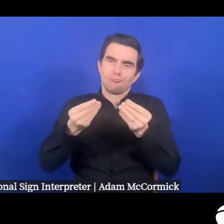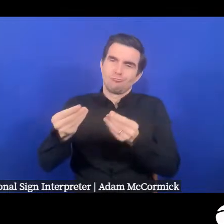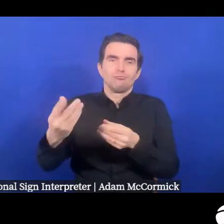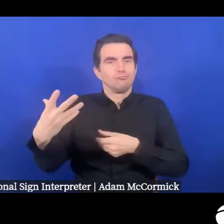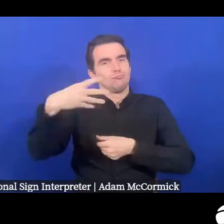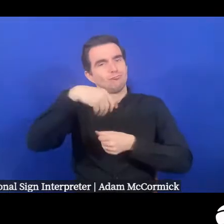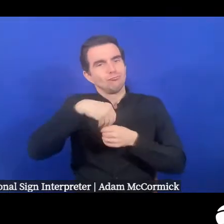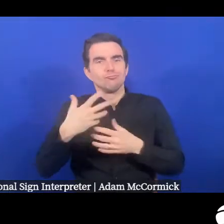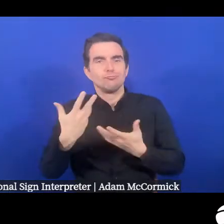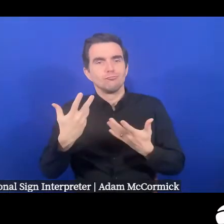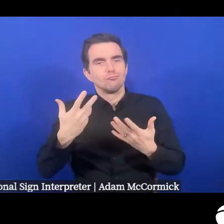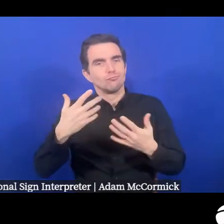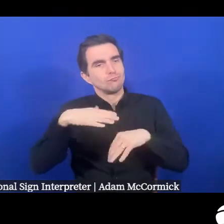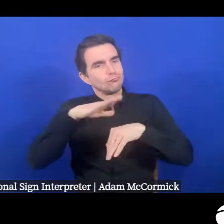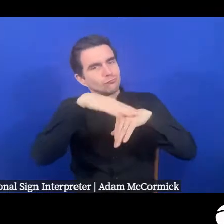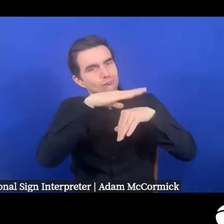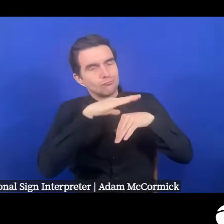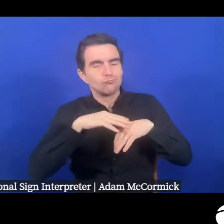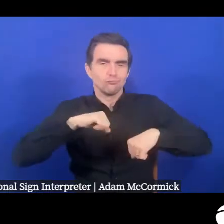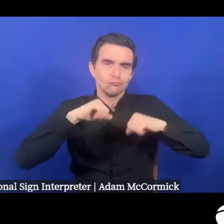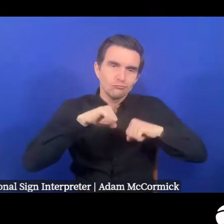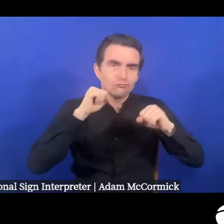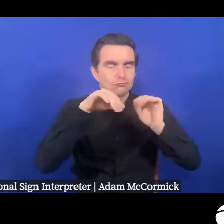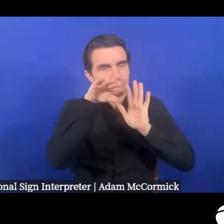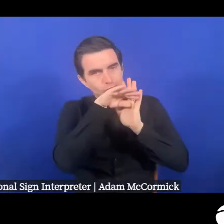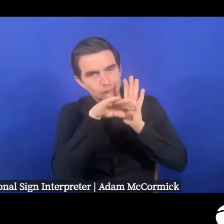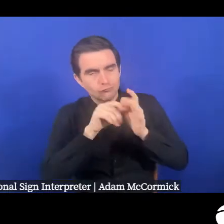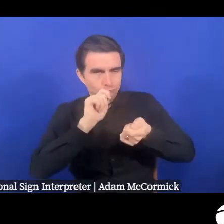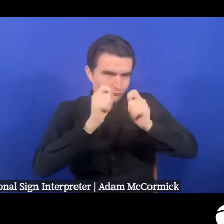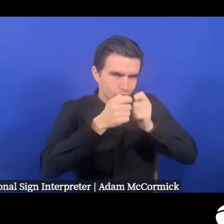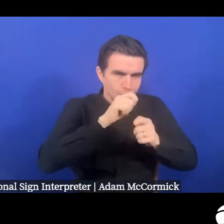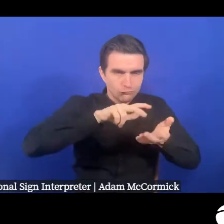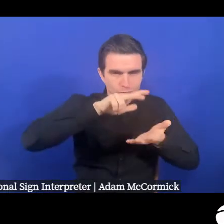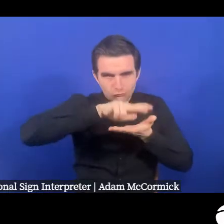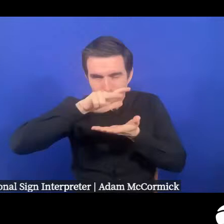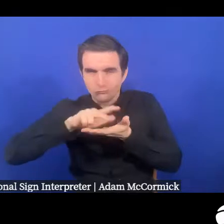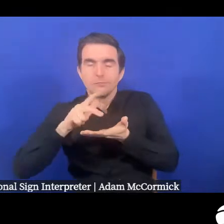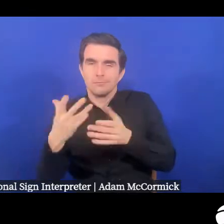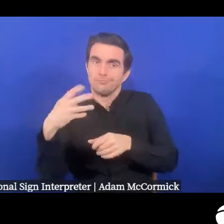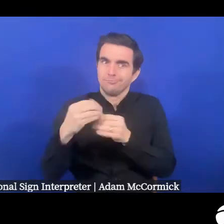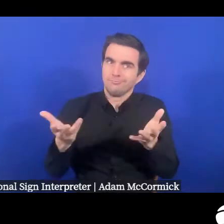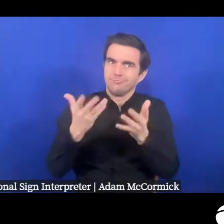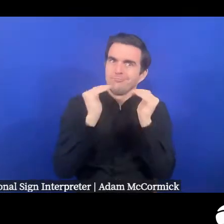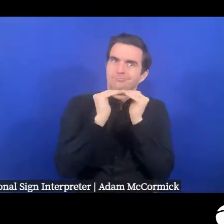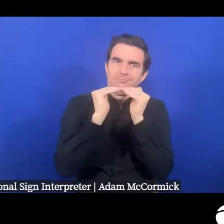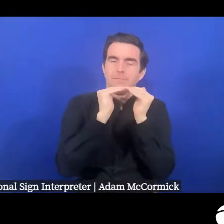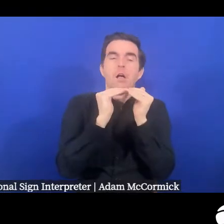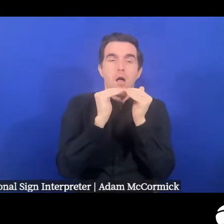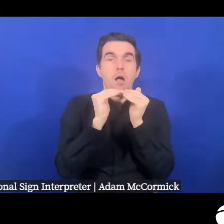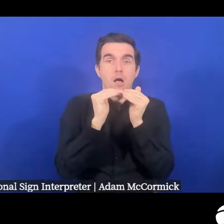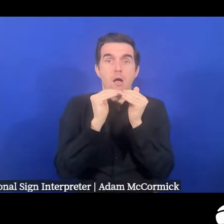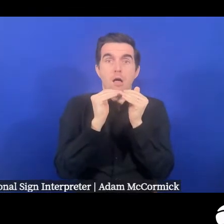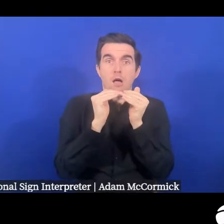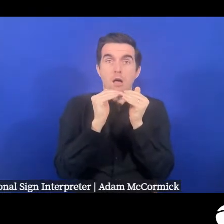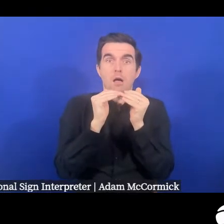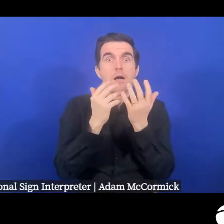if you have this. So once you have the numbers, you will you'll be able maybe to prove that once